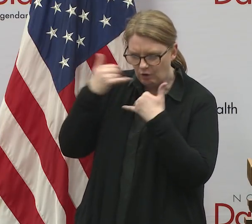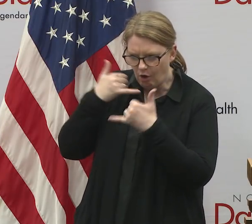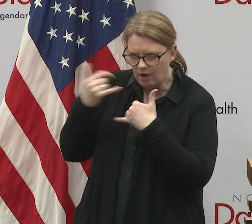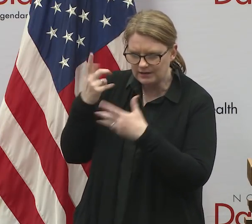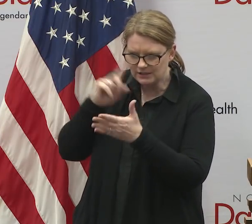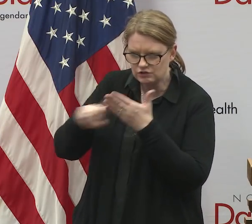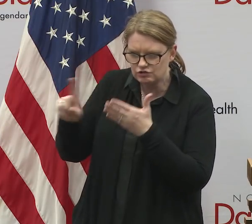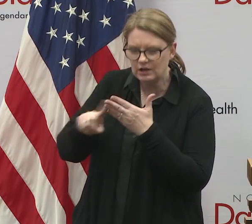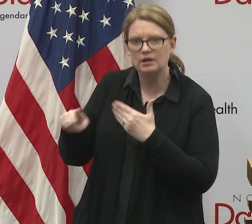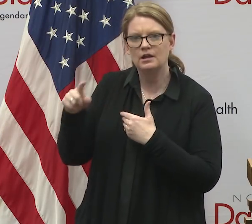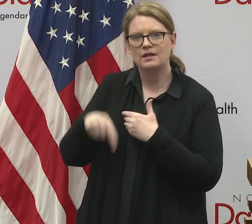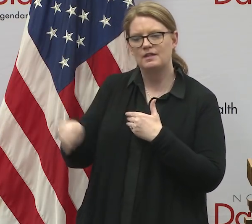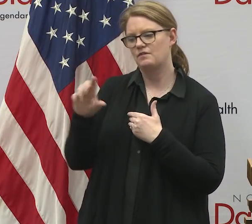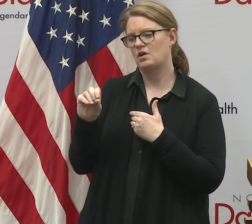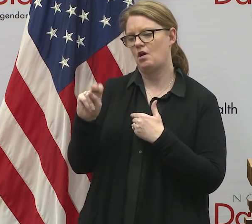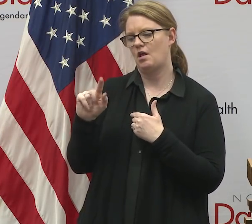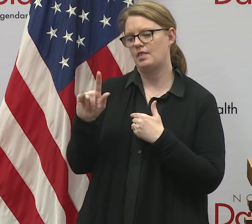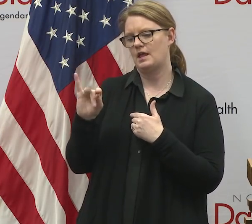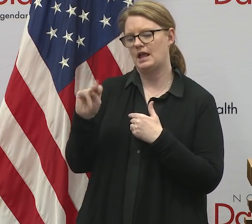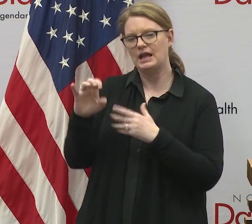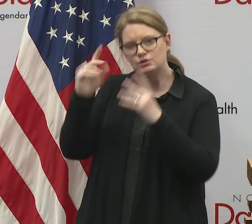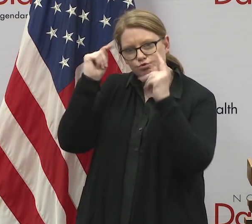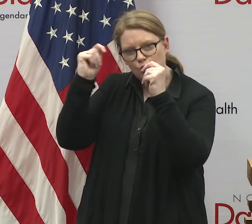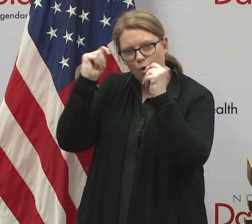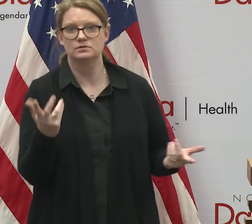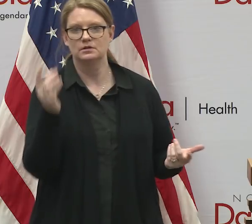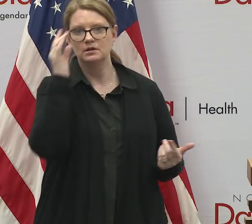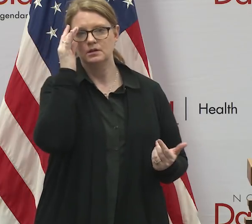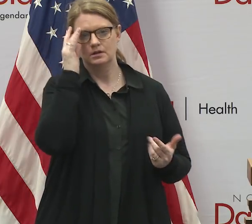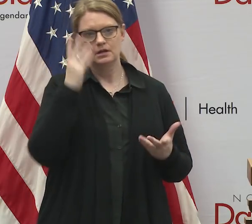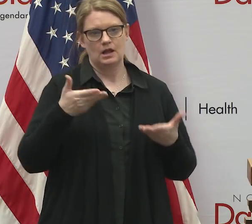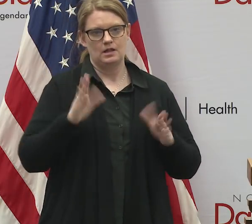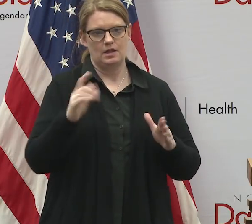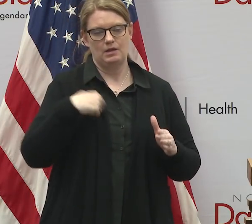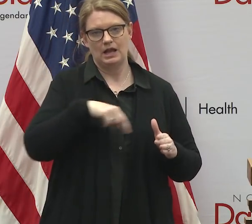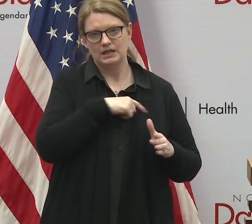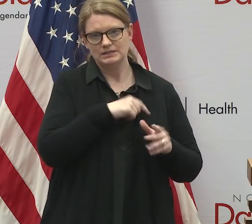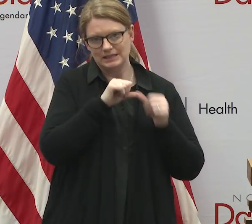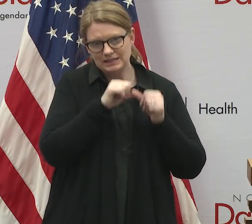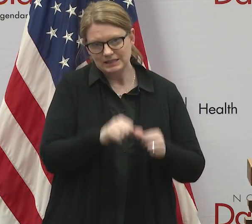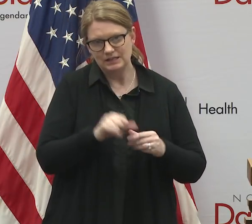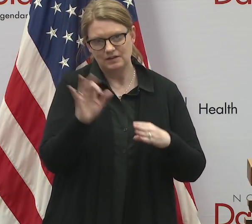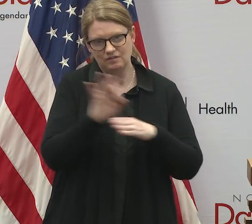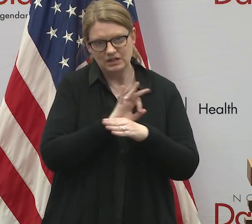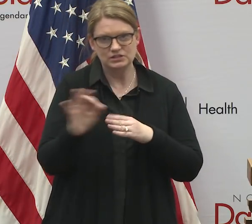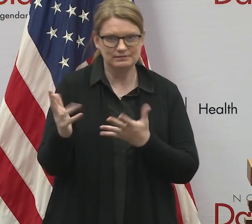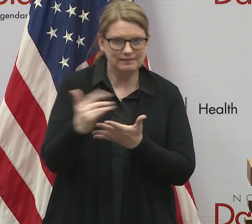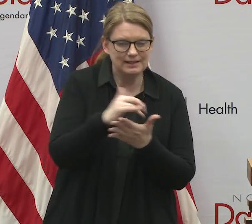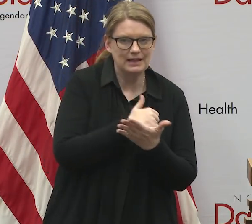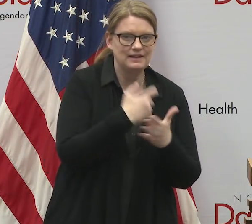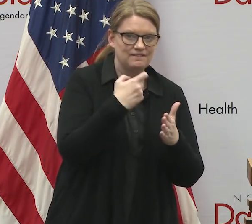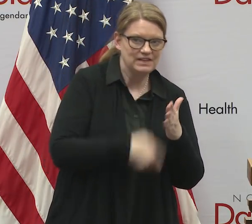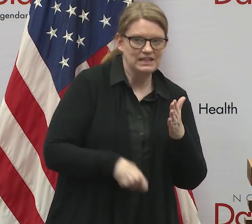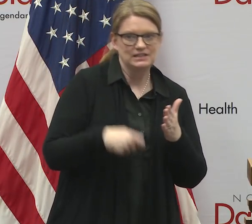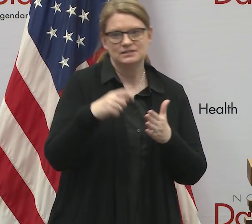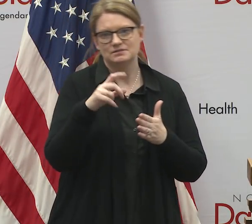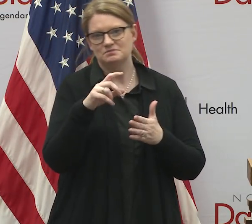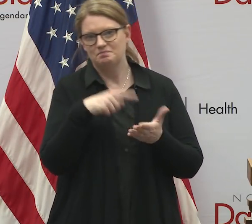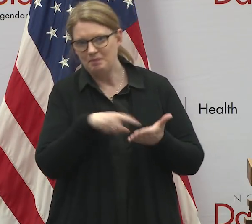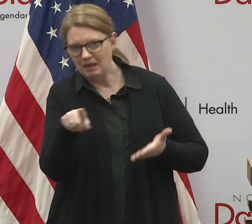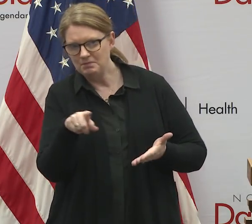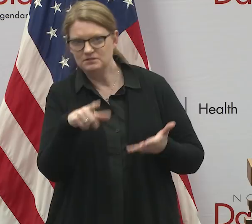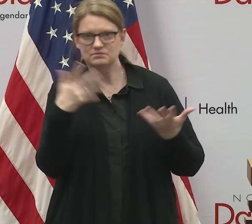6 cases. But those 6 cases have been in contact with dozens or perhaps more than dozens of people